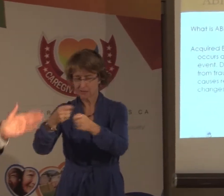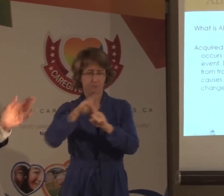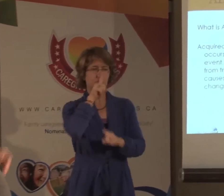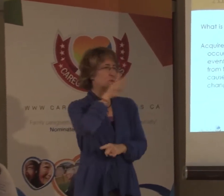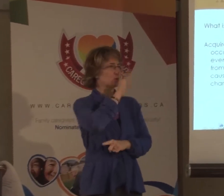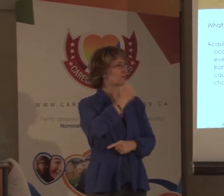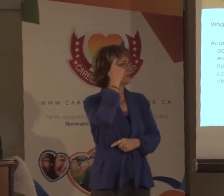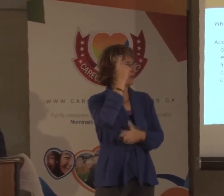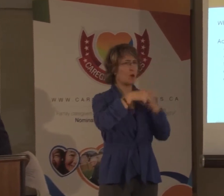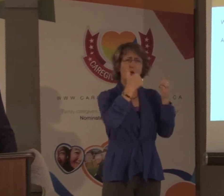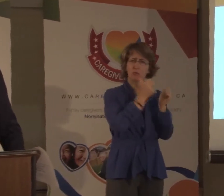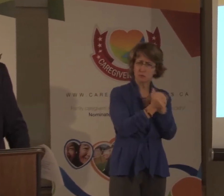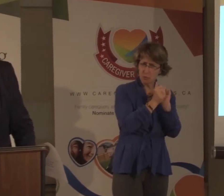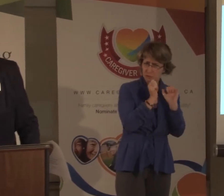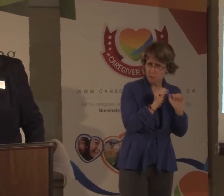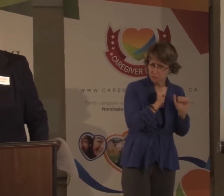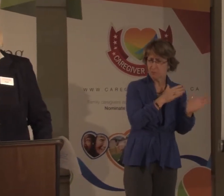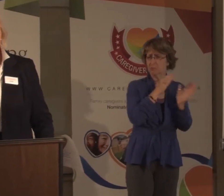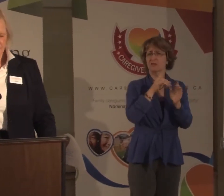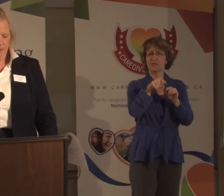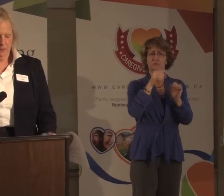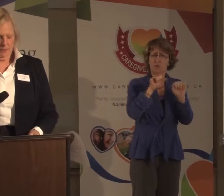of how it can happen.